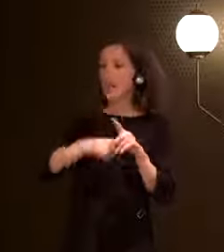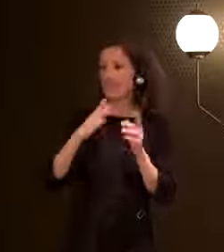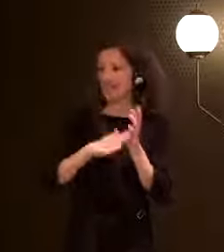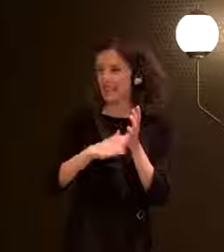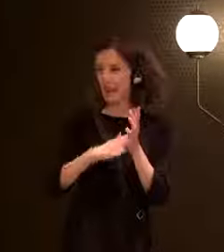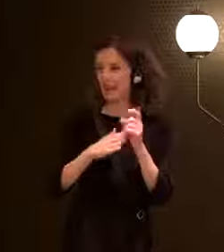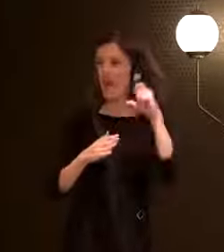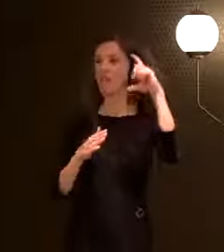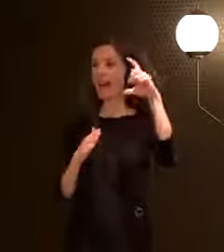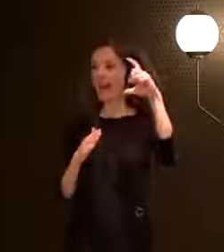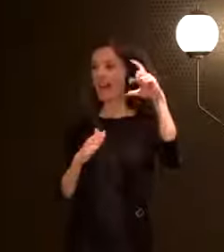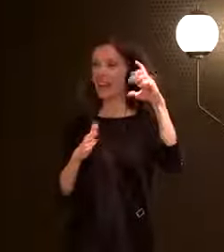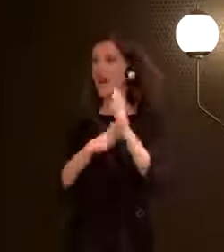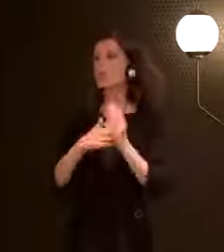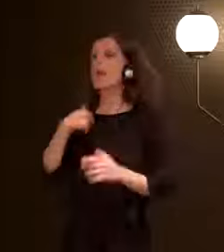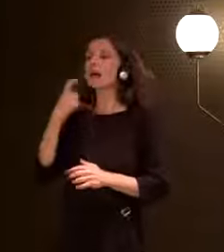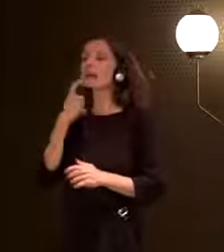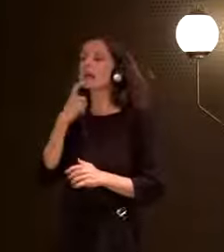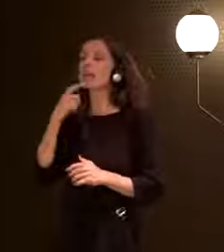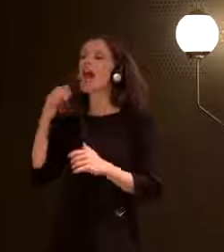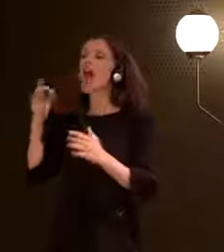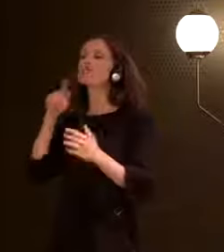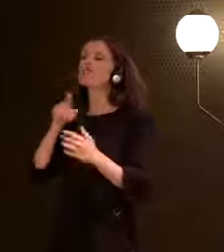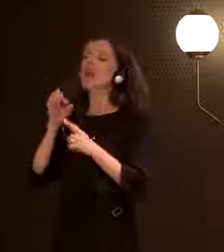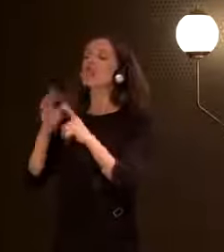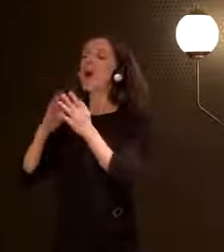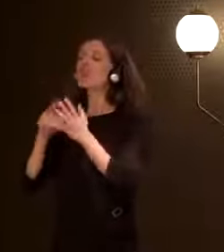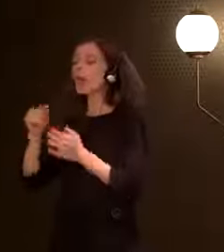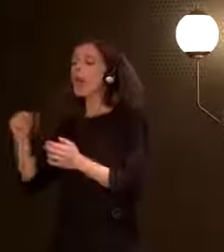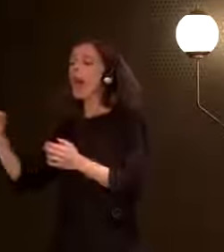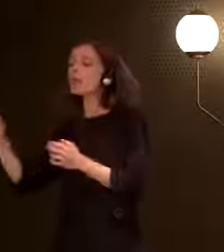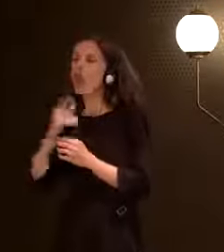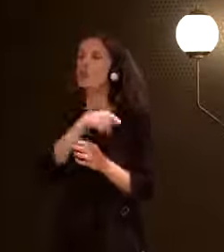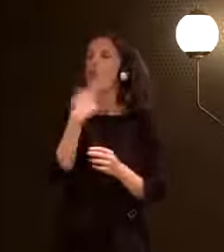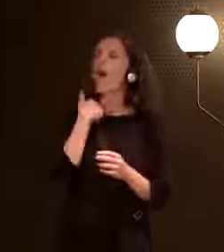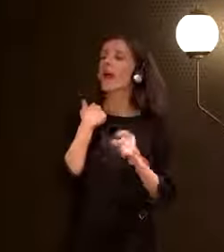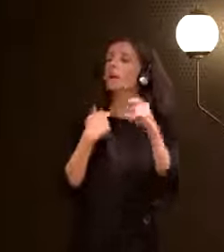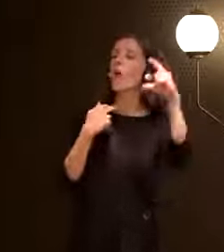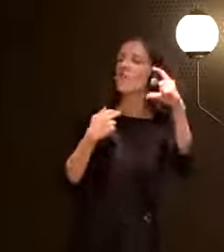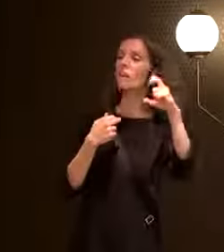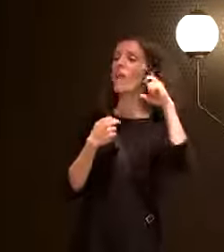board. And later on, you can scaffold and you can move towards them writing the full date on the board.